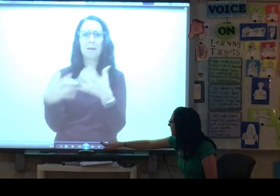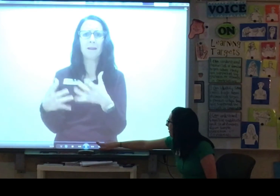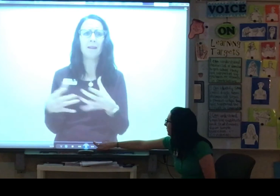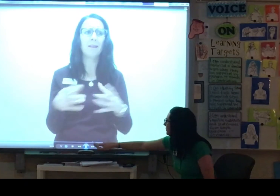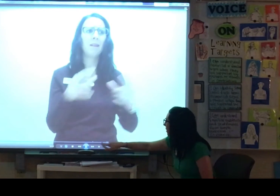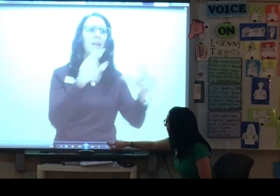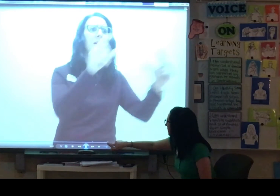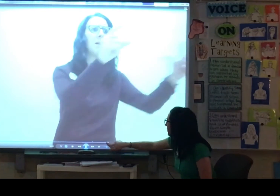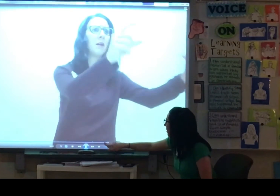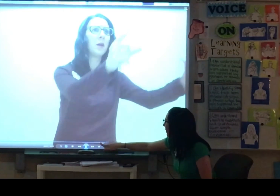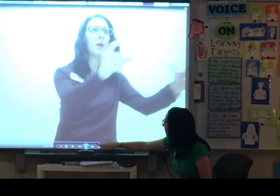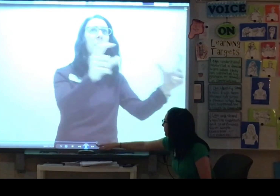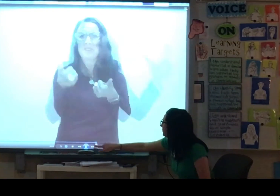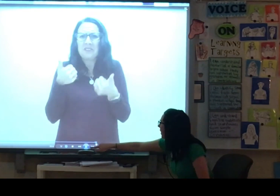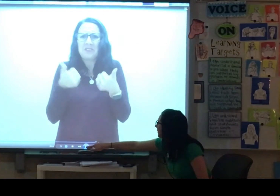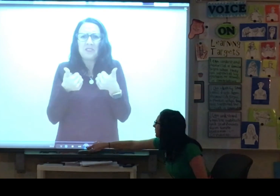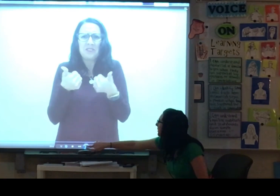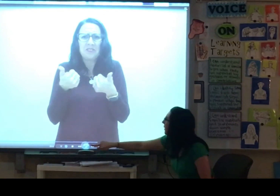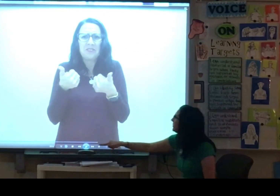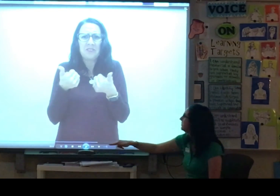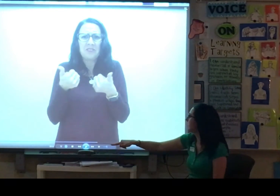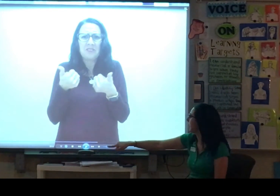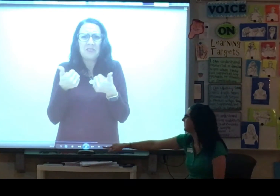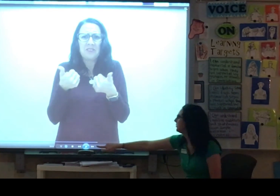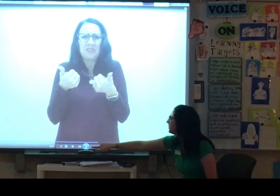Try. Hold on, let me go.